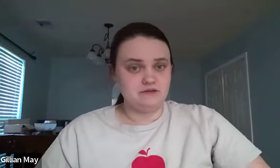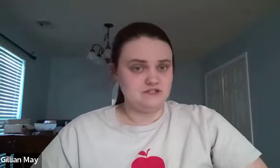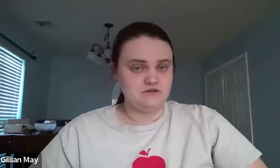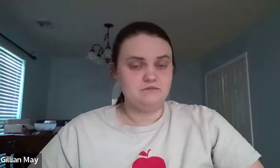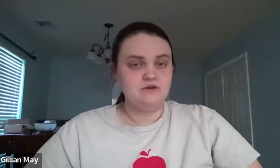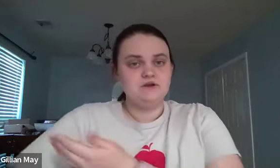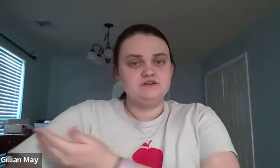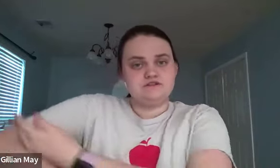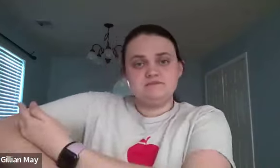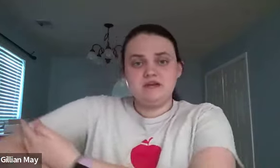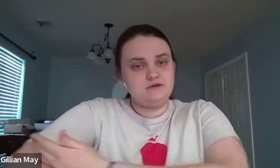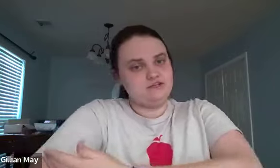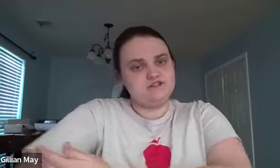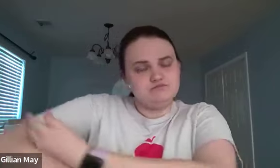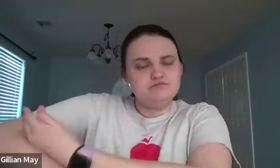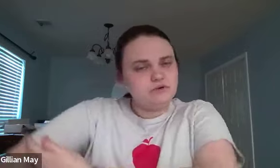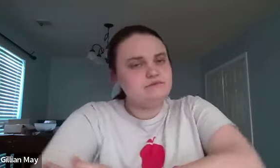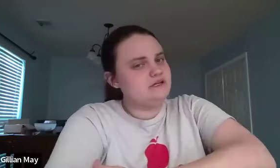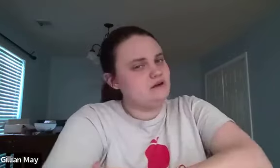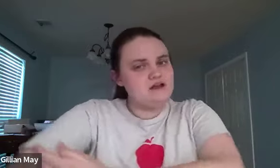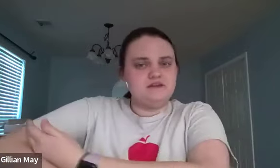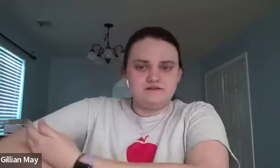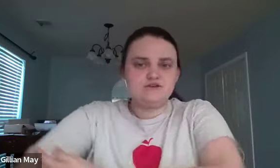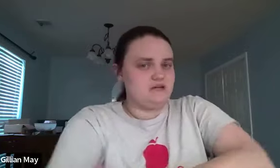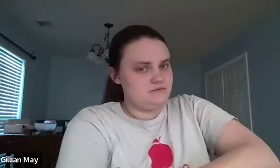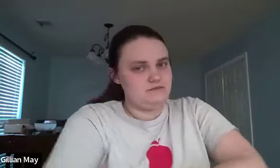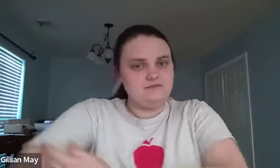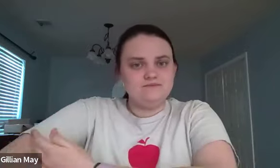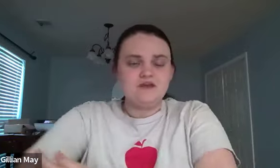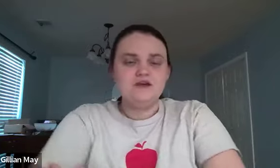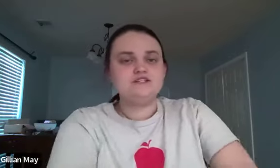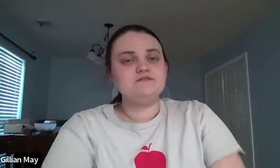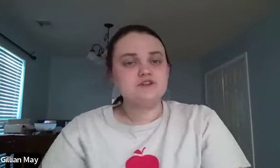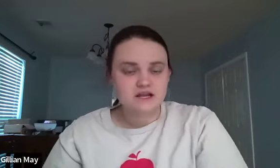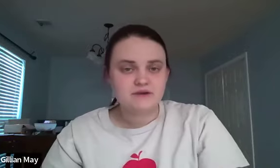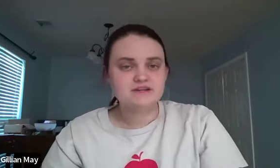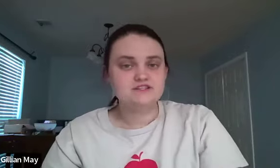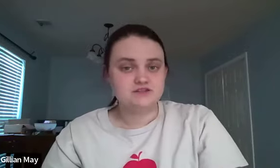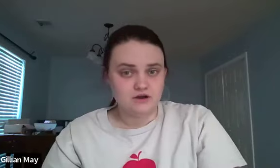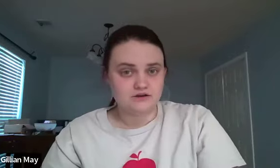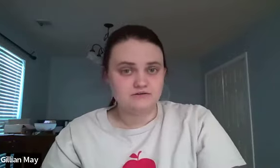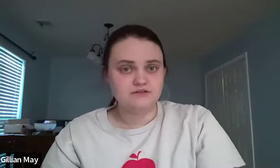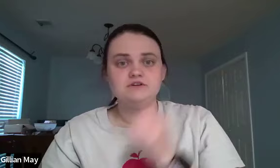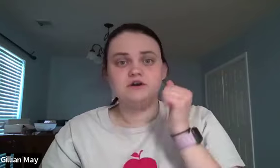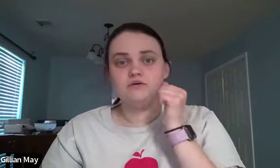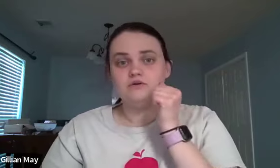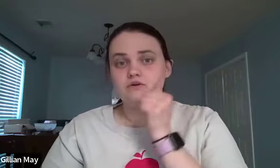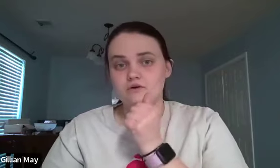to them. So the sign baby, which is what we can all kind of think of as holding a baby. So if you're talking about a daughter, you would go